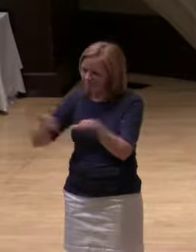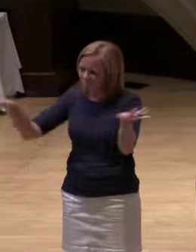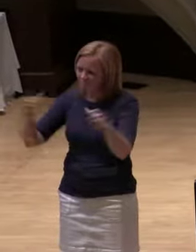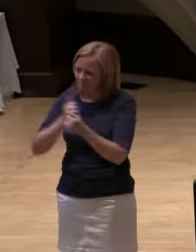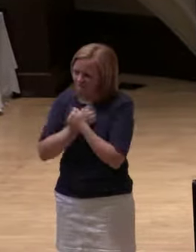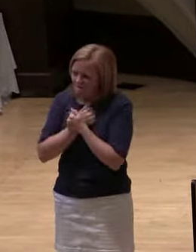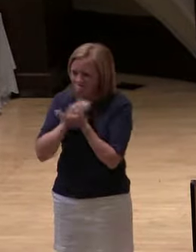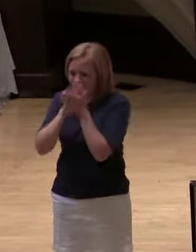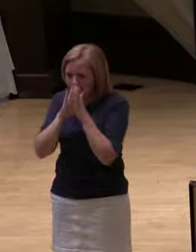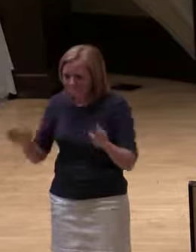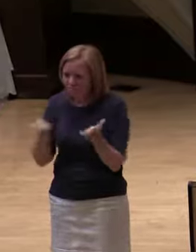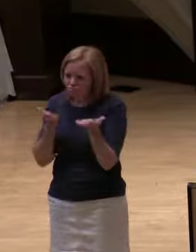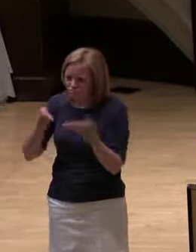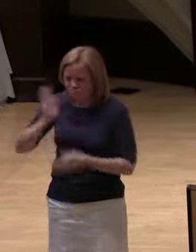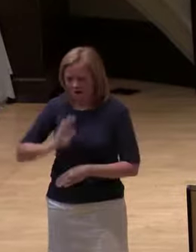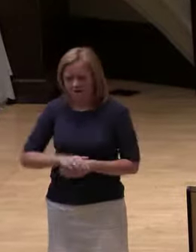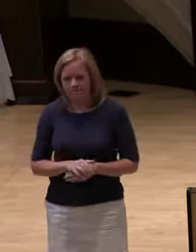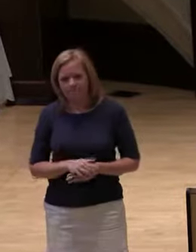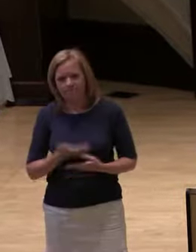and peace to serve our God.